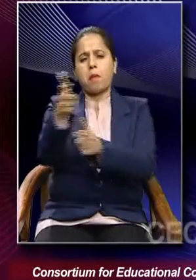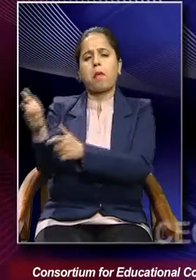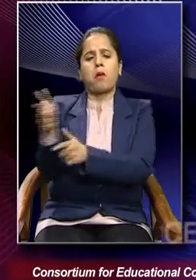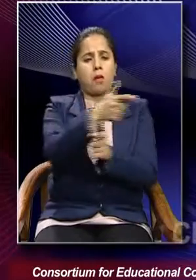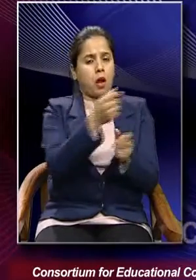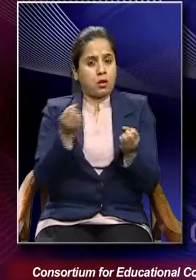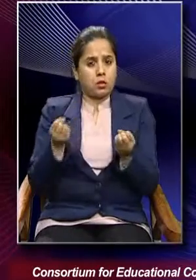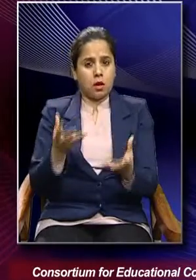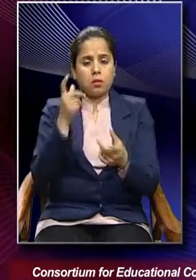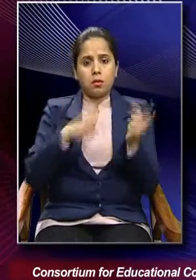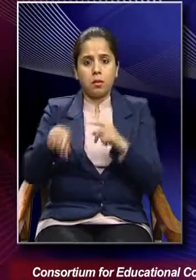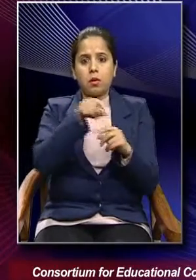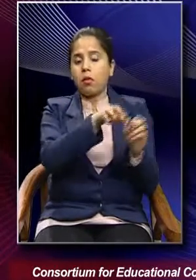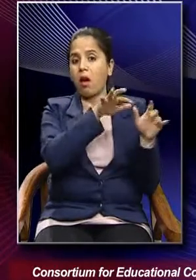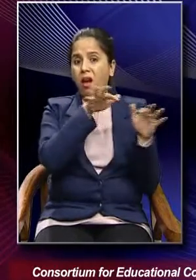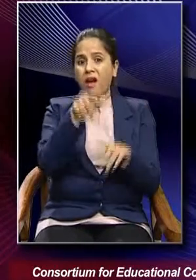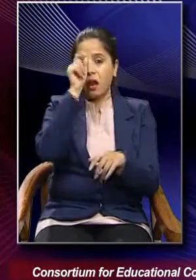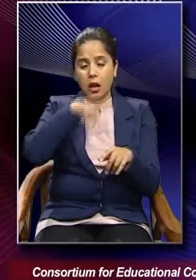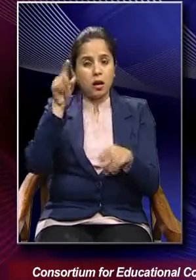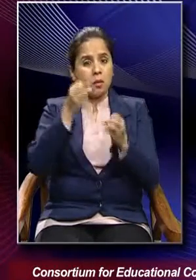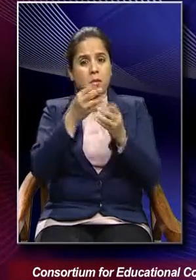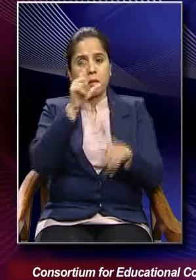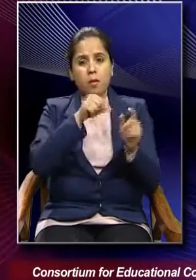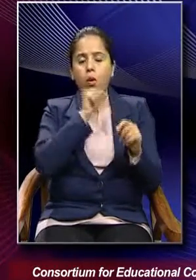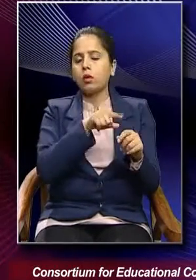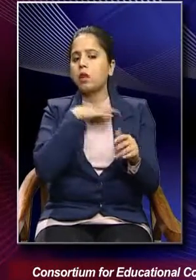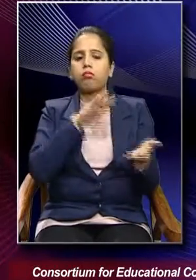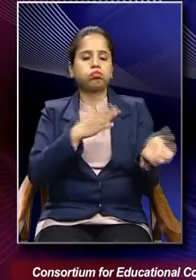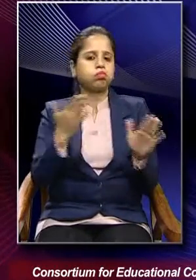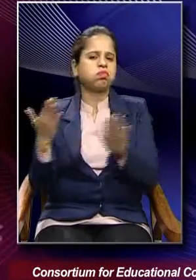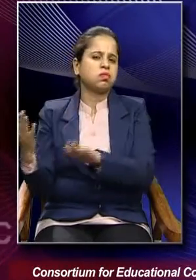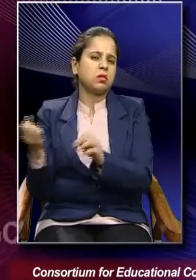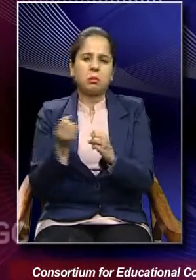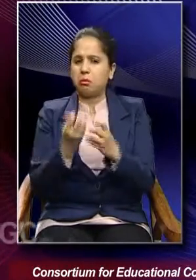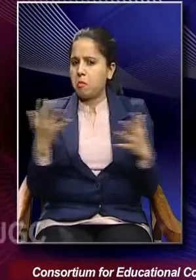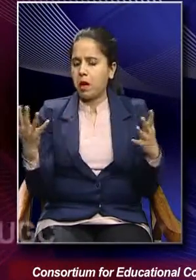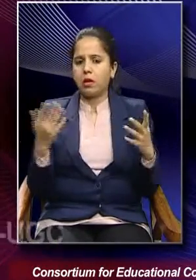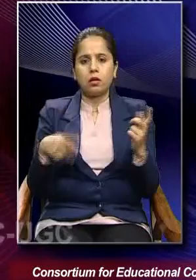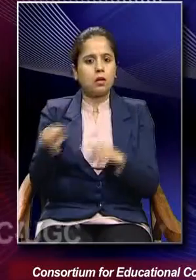and so several Indians lost their lives without